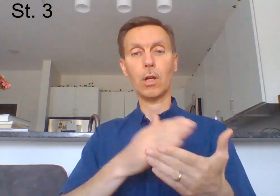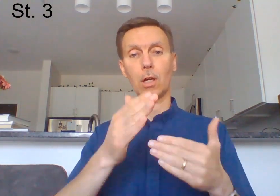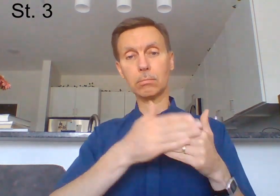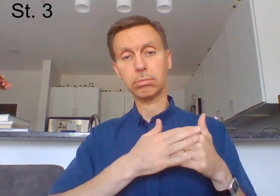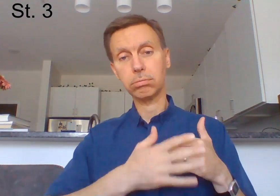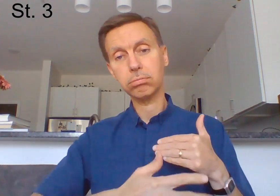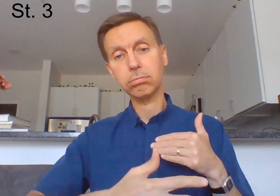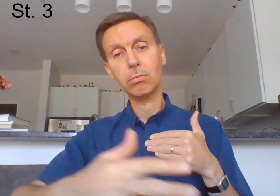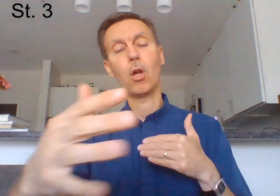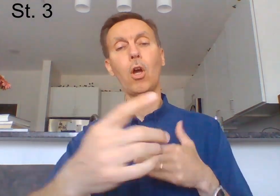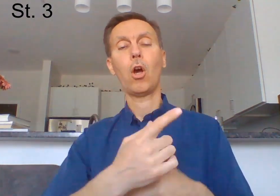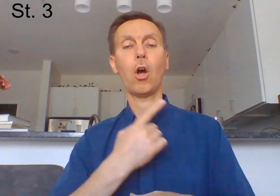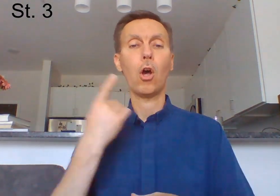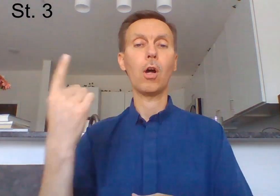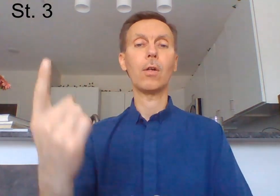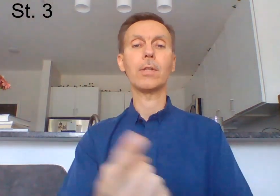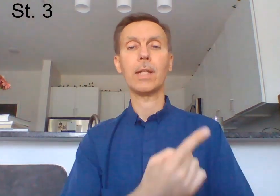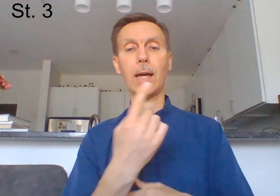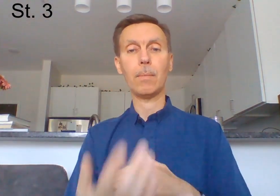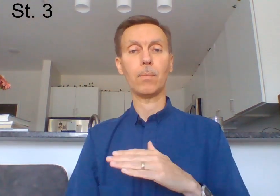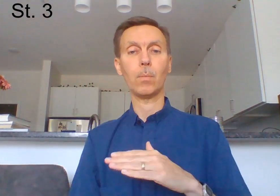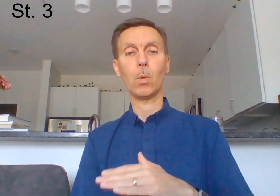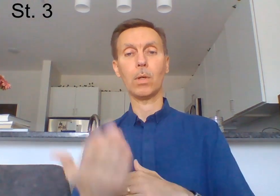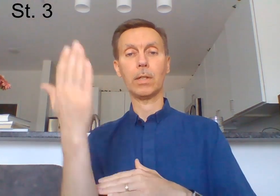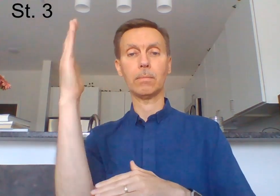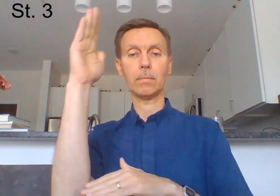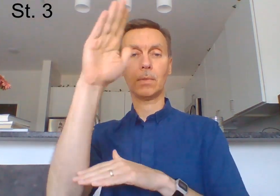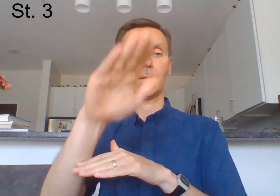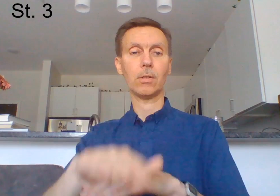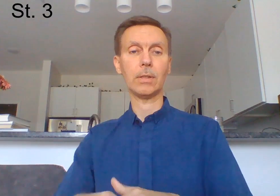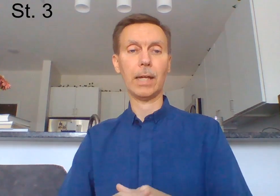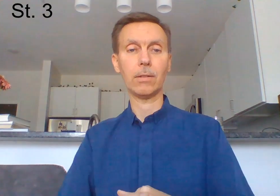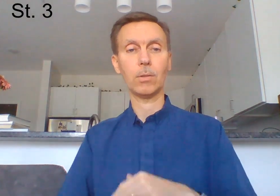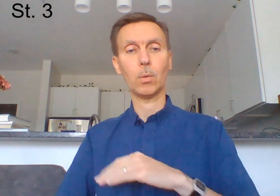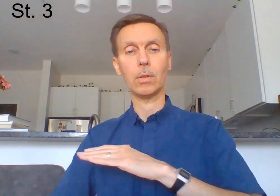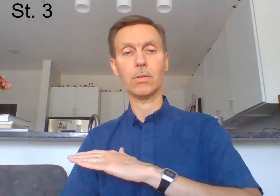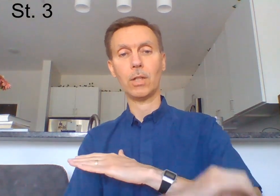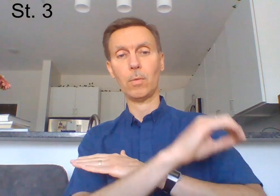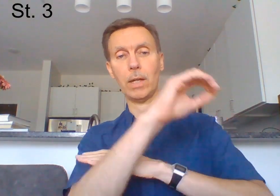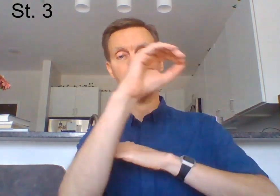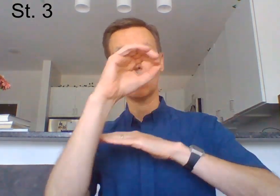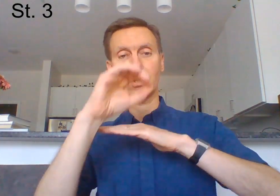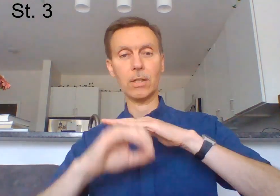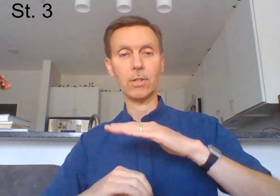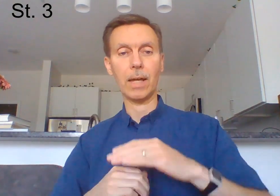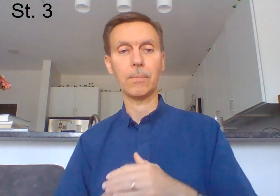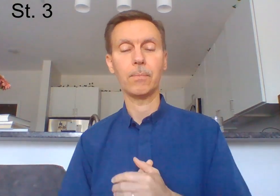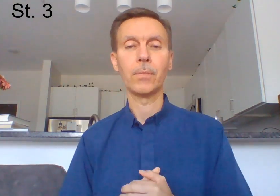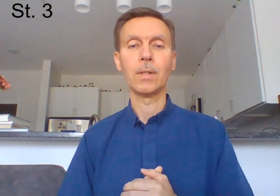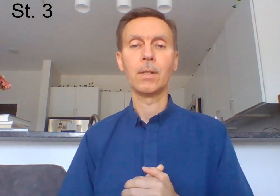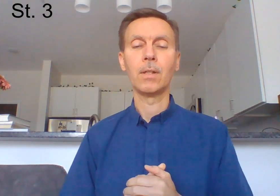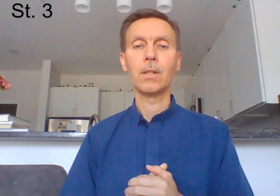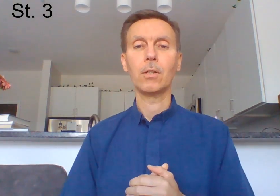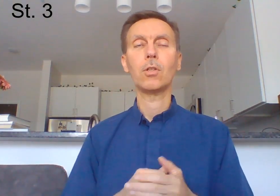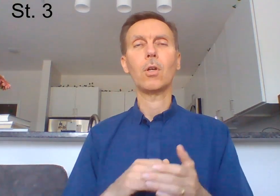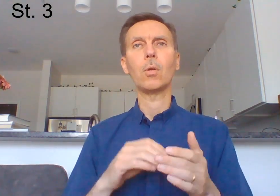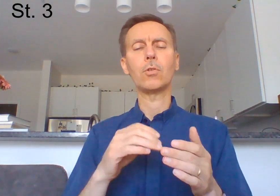song all the time, morning until night, or sunrise to sunset. So